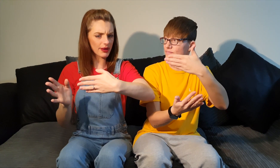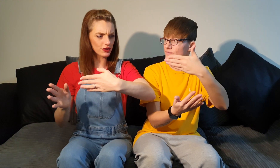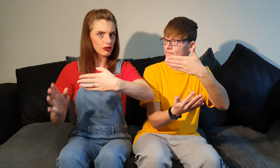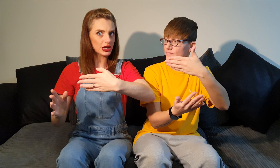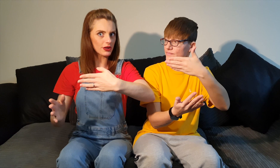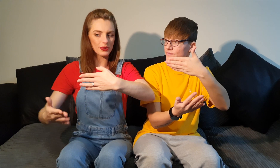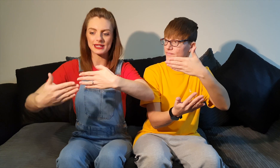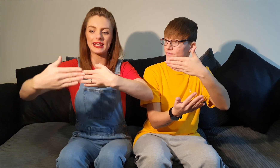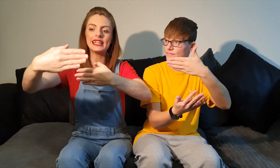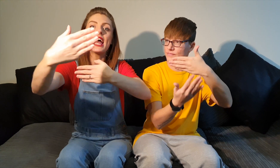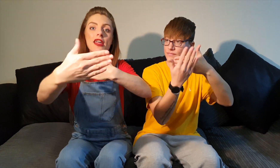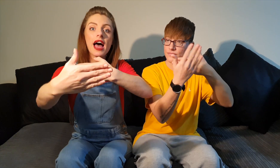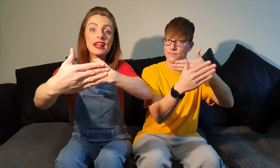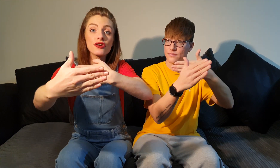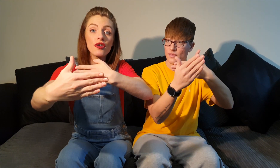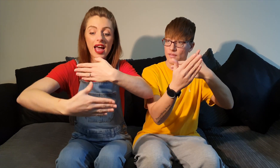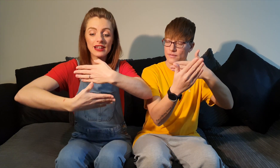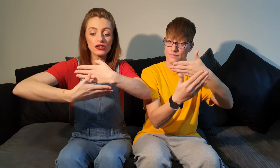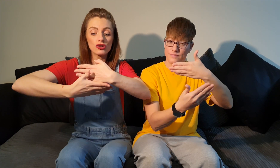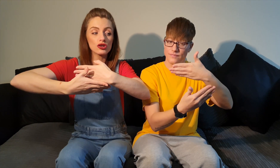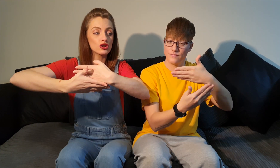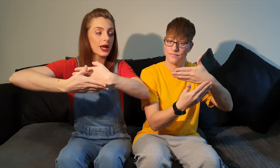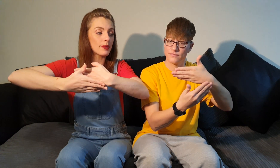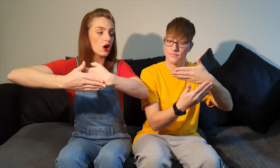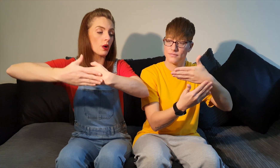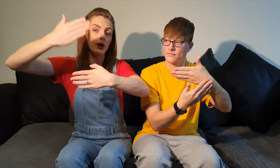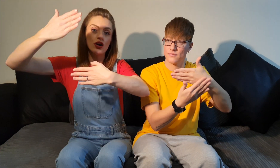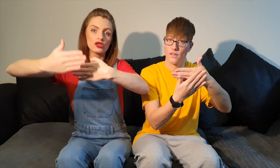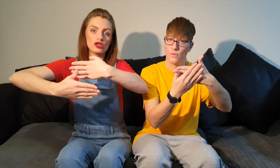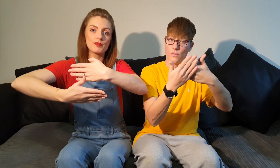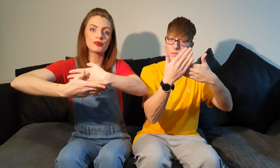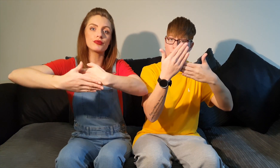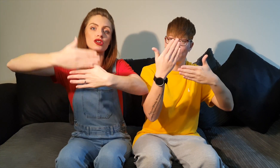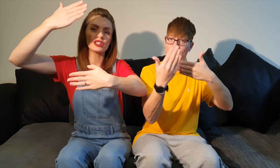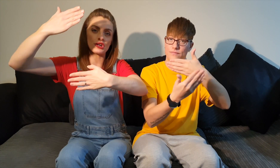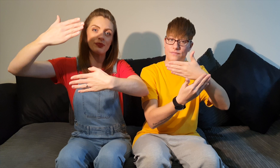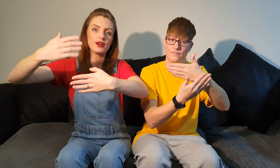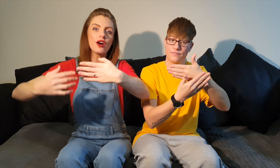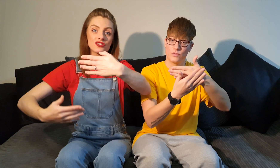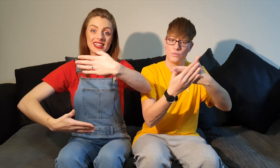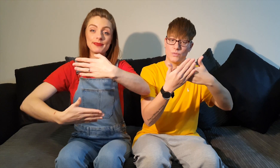of a tricky one to explain. And your other hand, and you're just going to swipe up. So just brush it up. So this